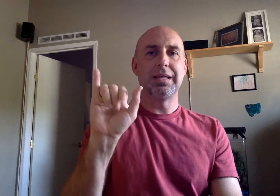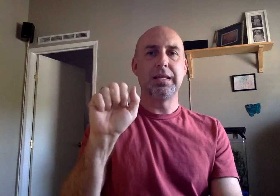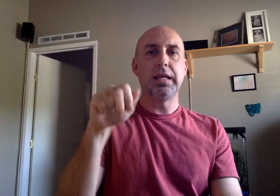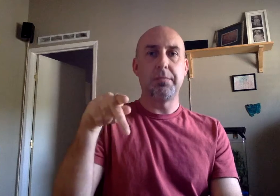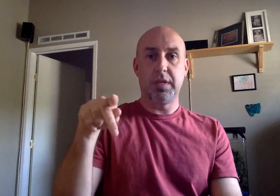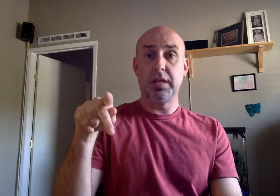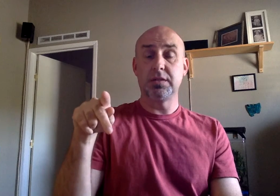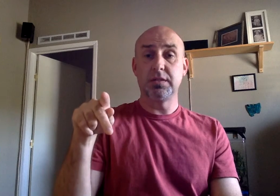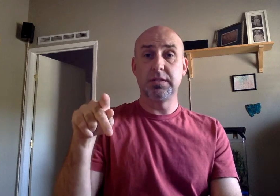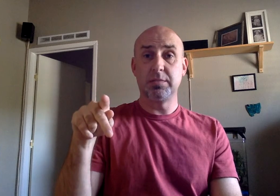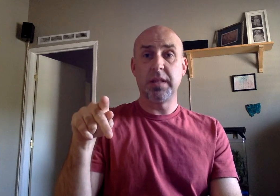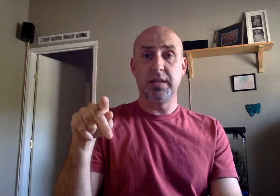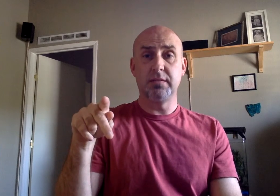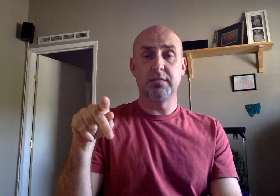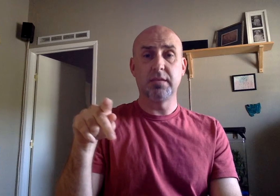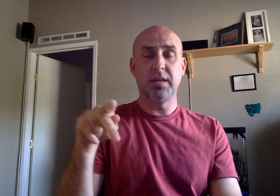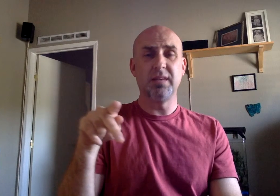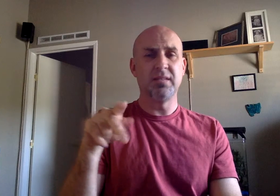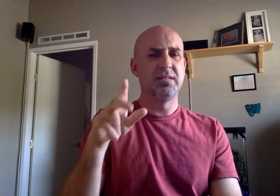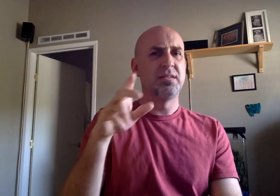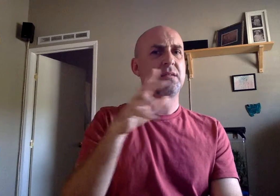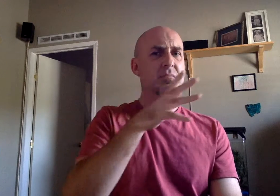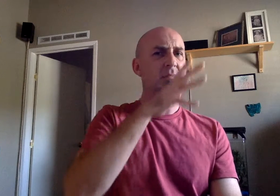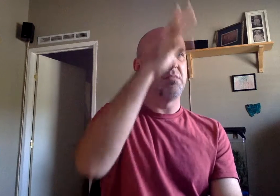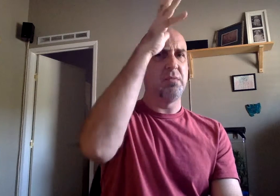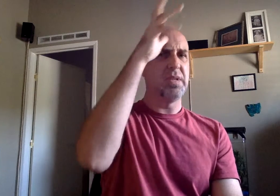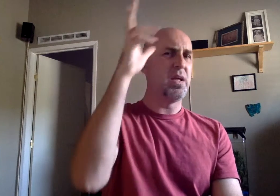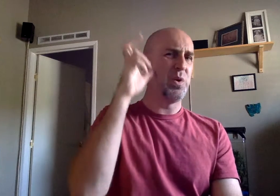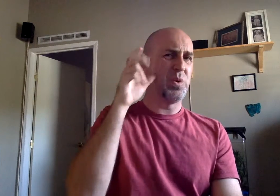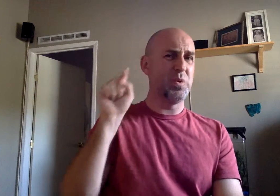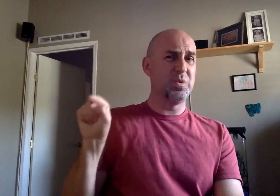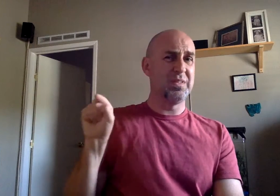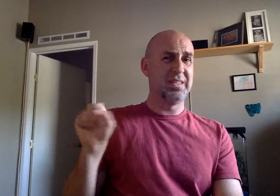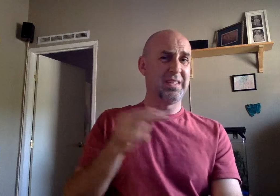"Giddy up," and actually spell it, okay? Mom, dad heard